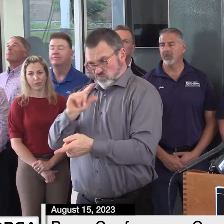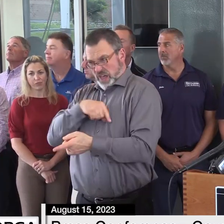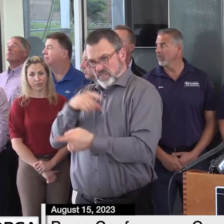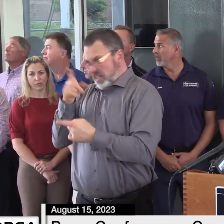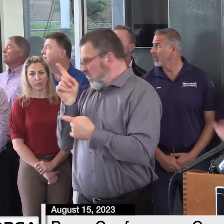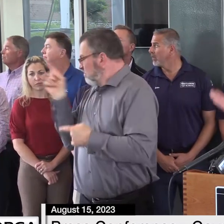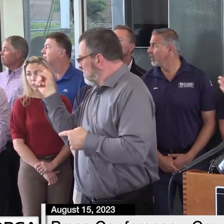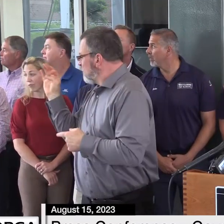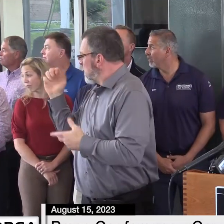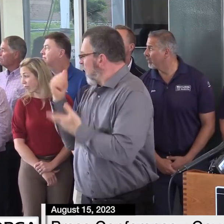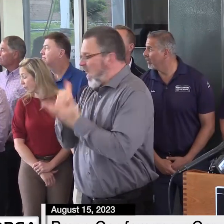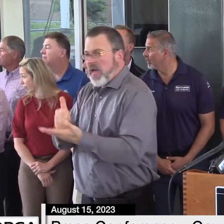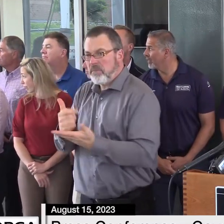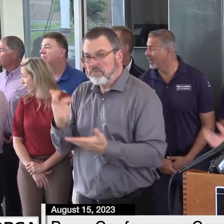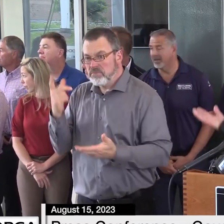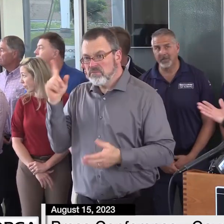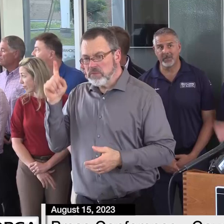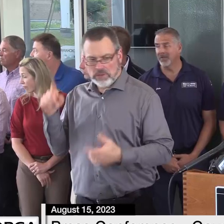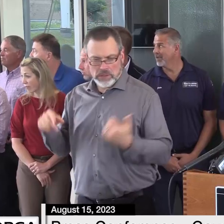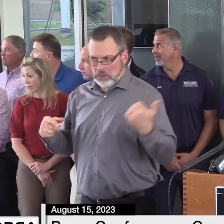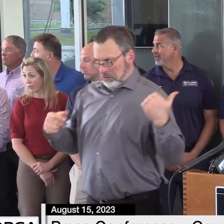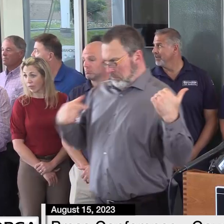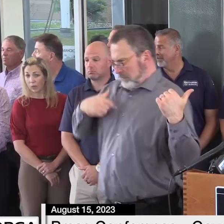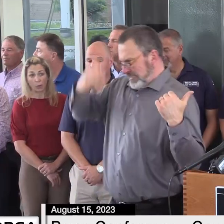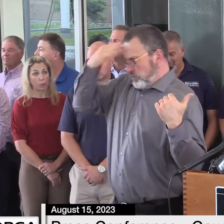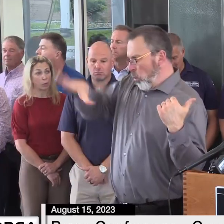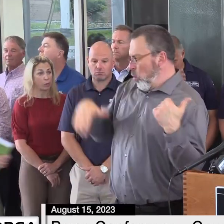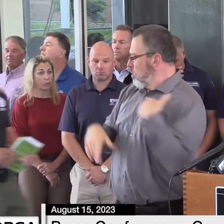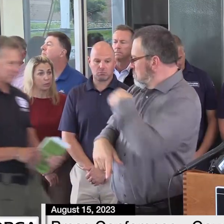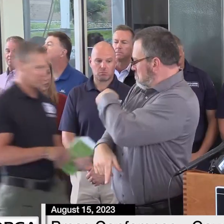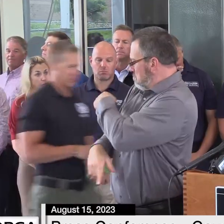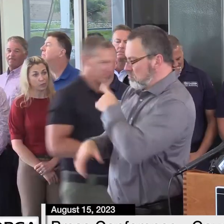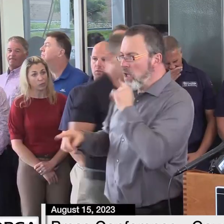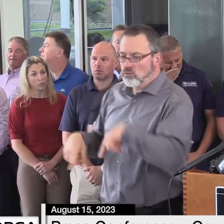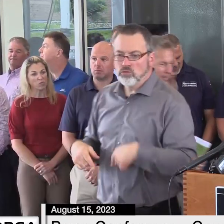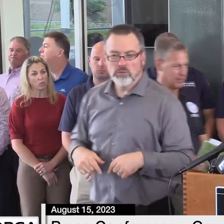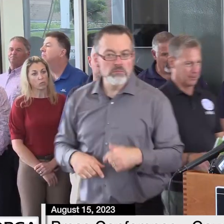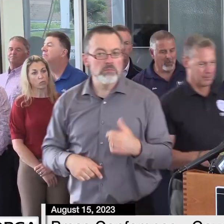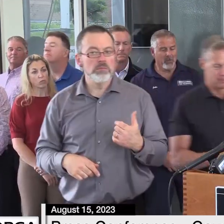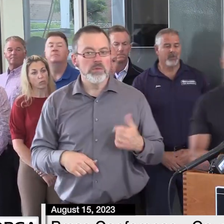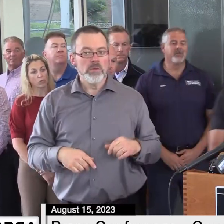I don't know. It is. I'll let General Roy.